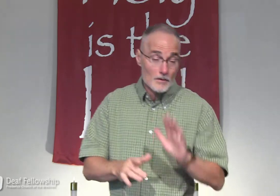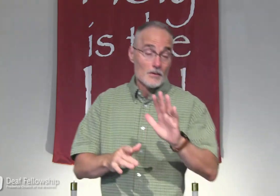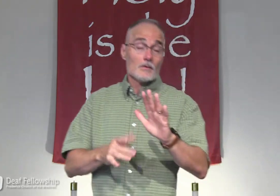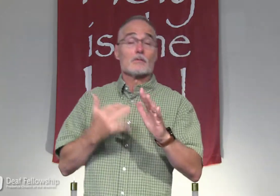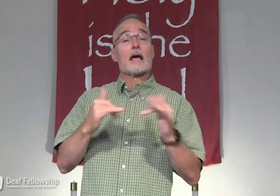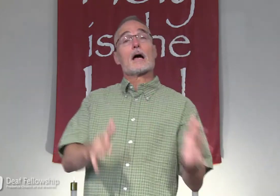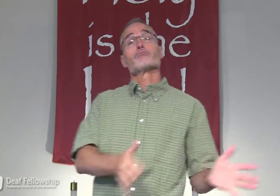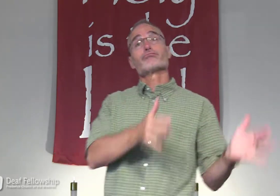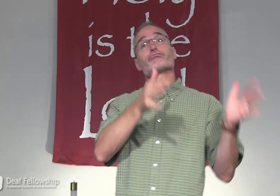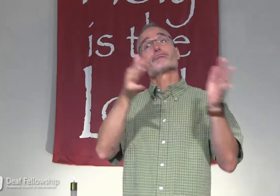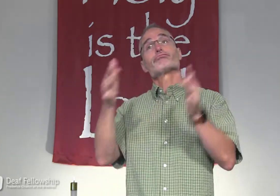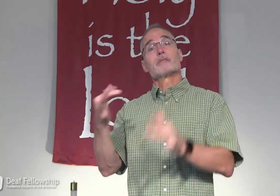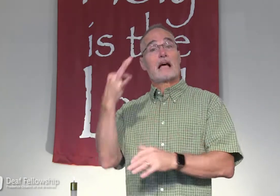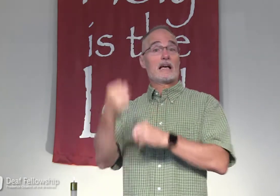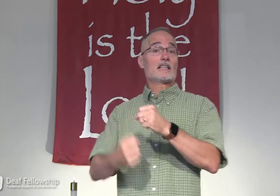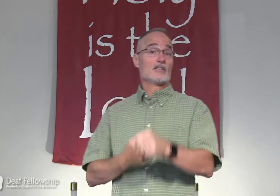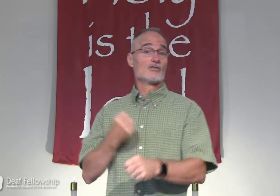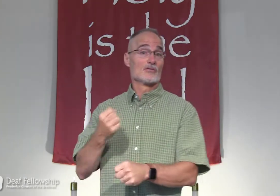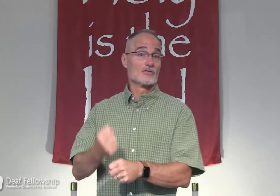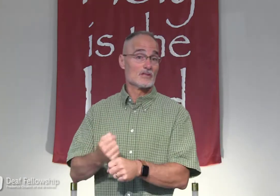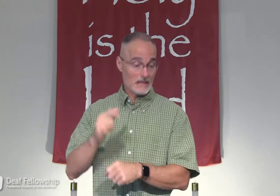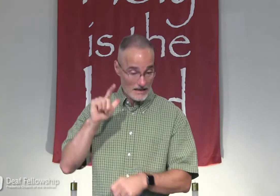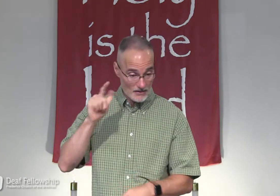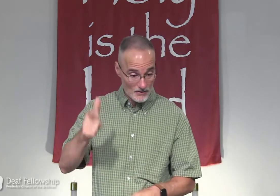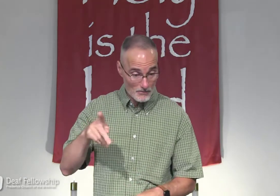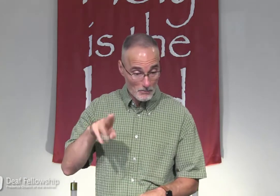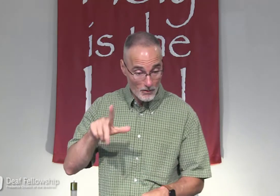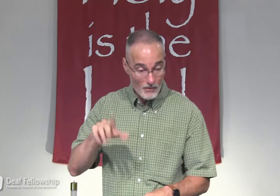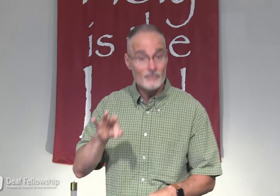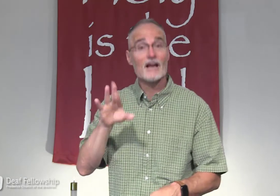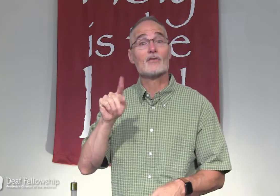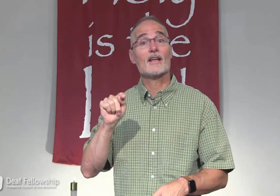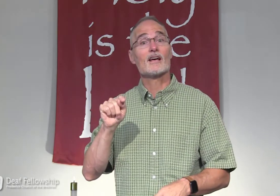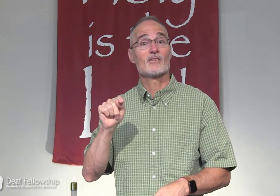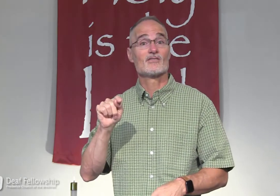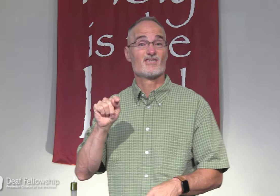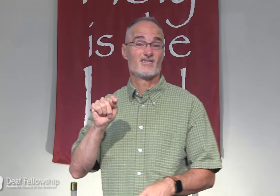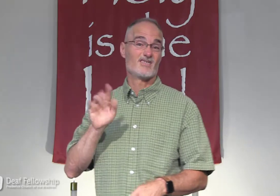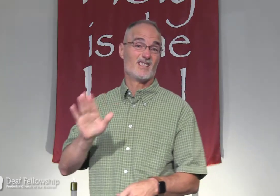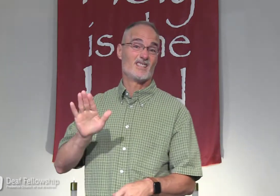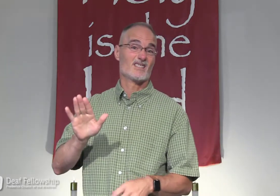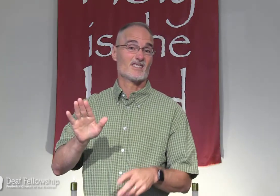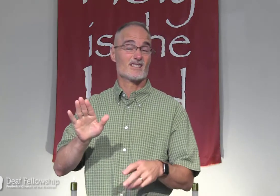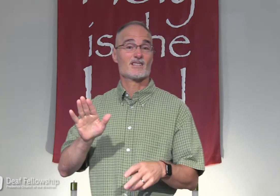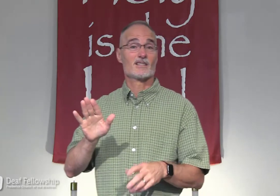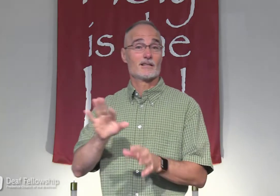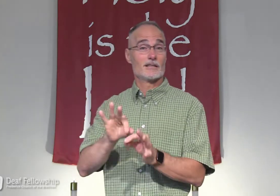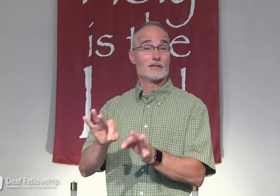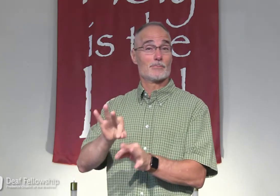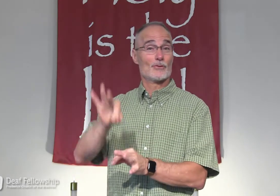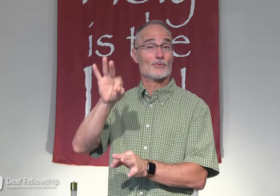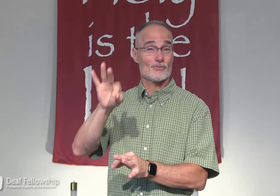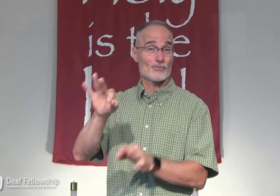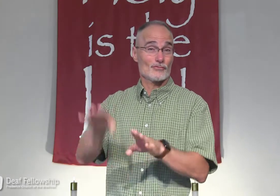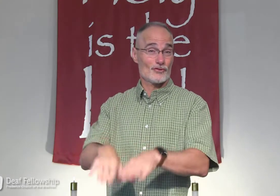and to remain strong and finish well. And now here it is 9 years later, and Paul finds